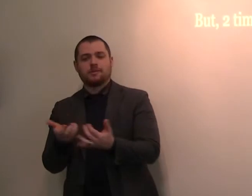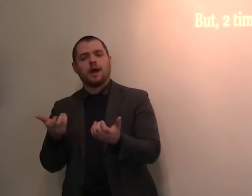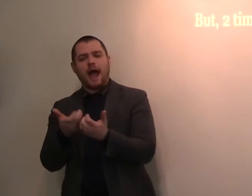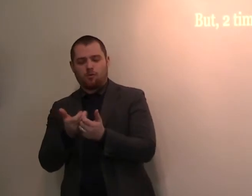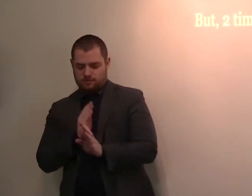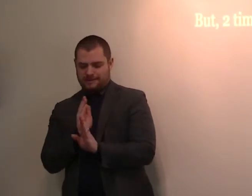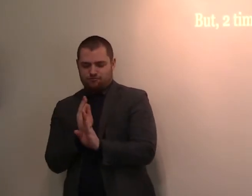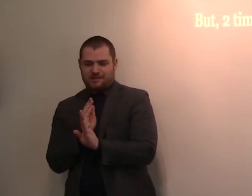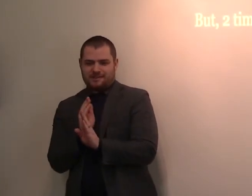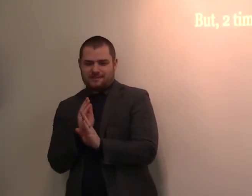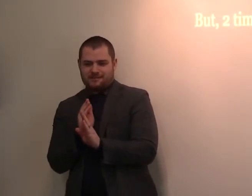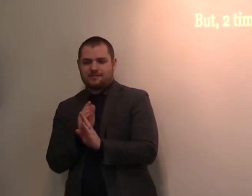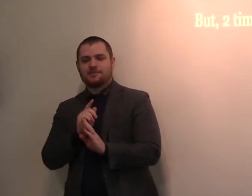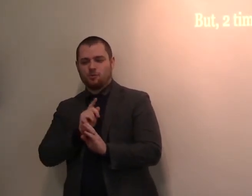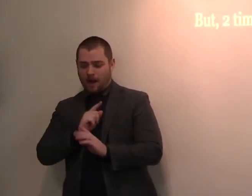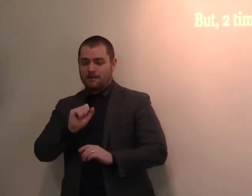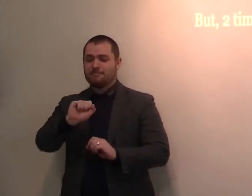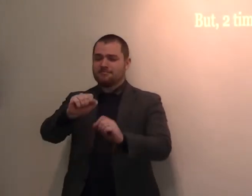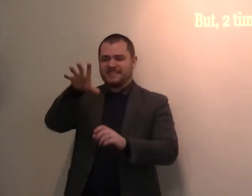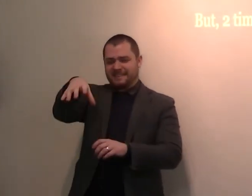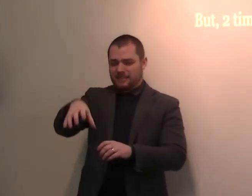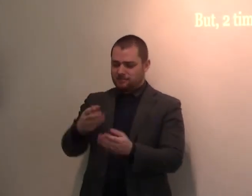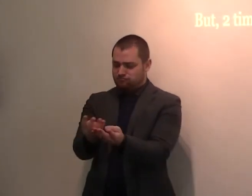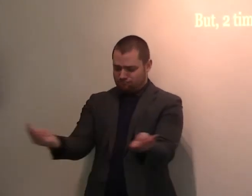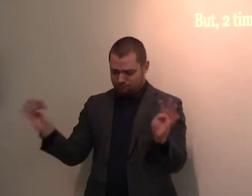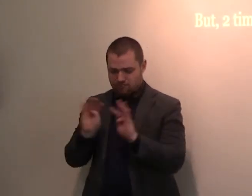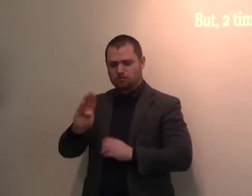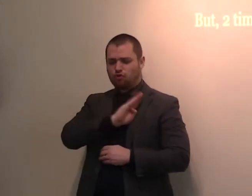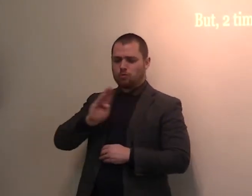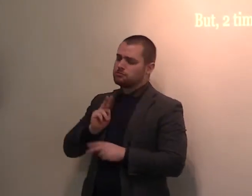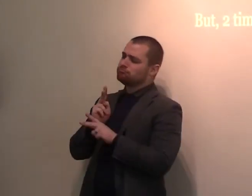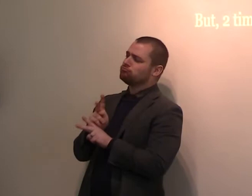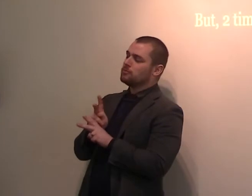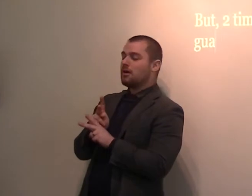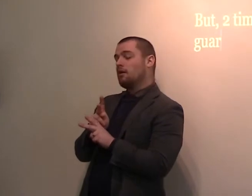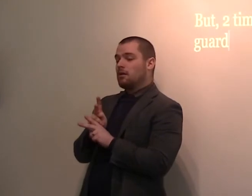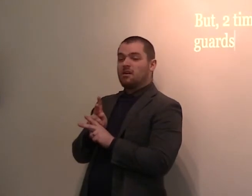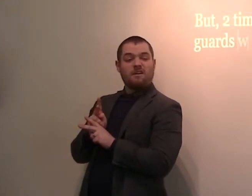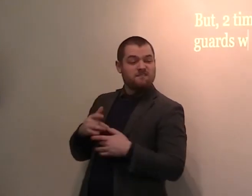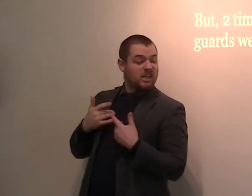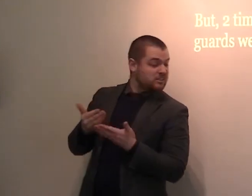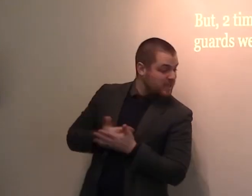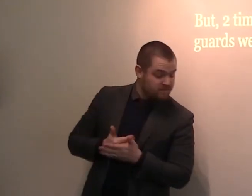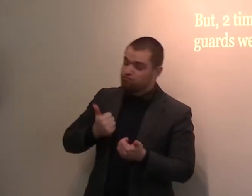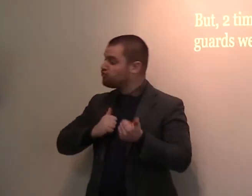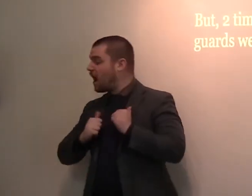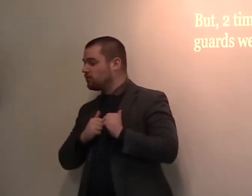people, the guards, were asleep. So you can see, because of what happened in the city of Sardis, the Lord